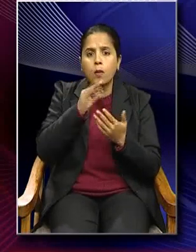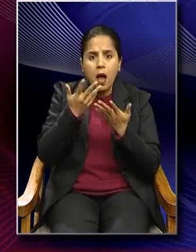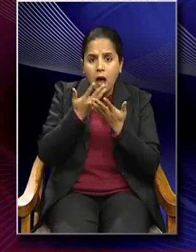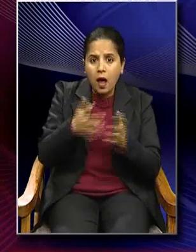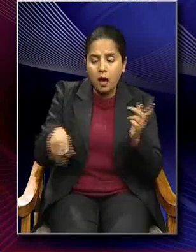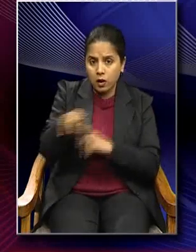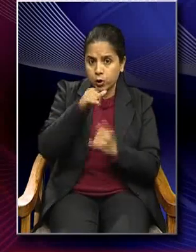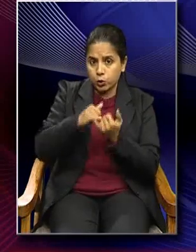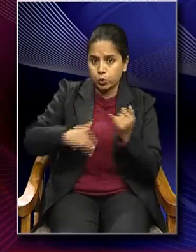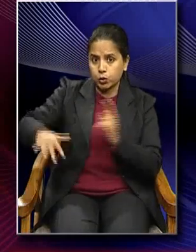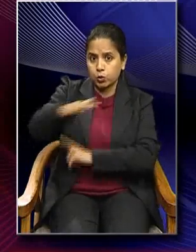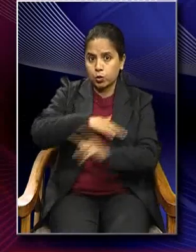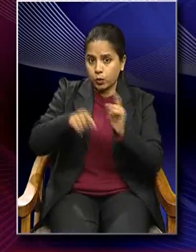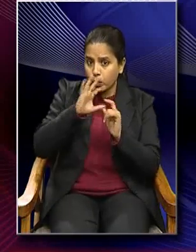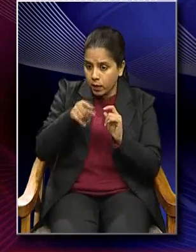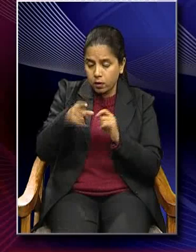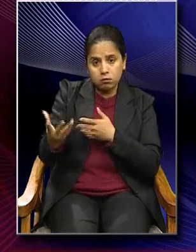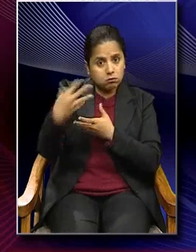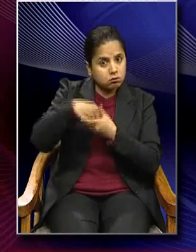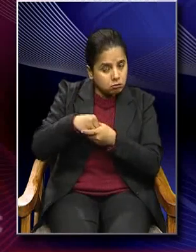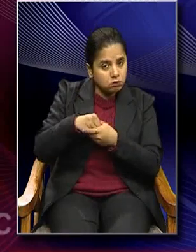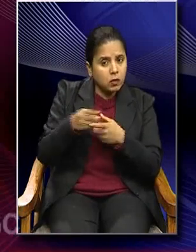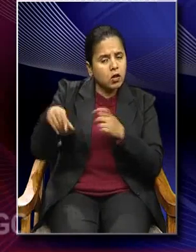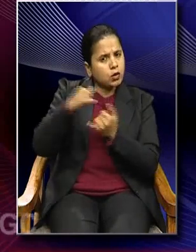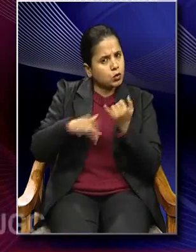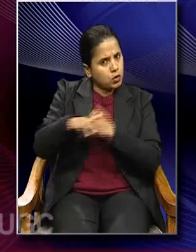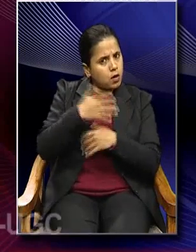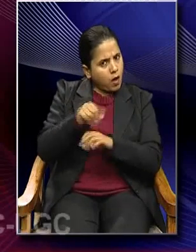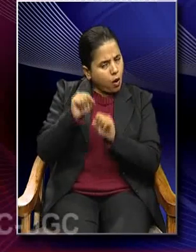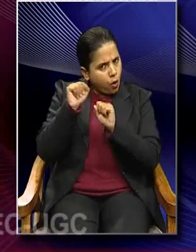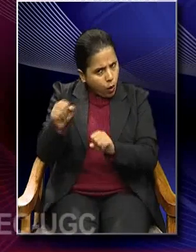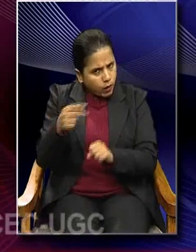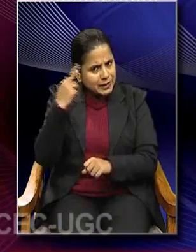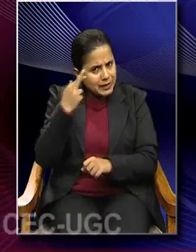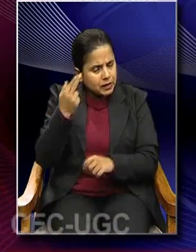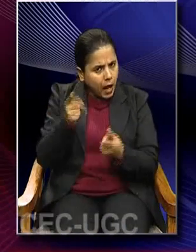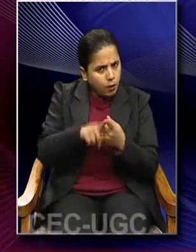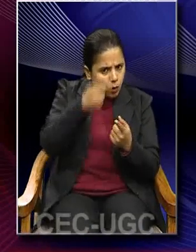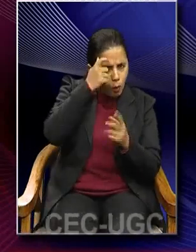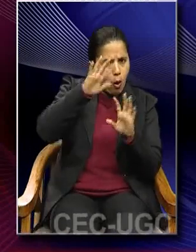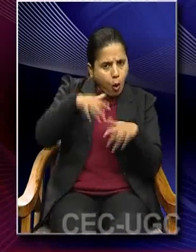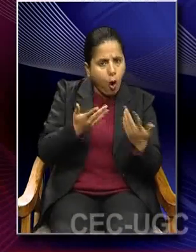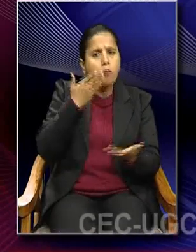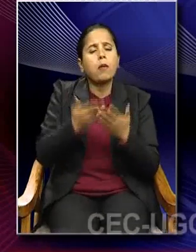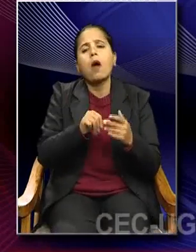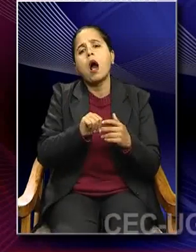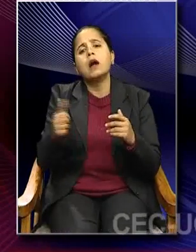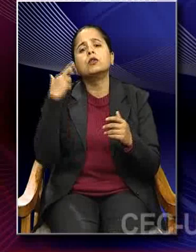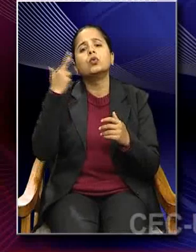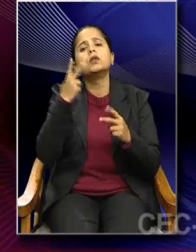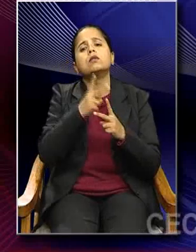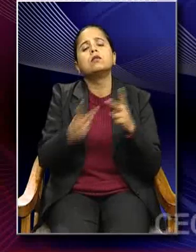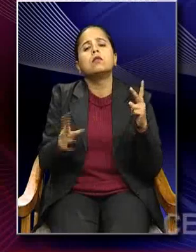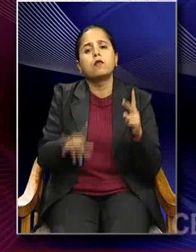the society contributed, or is it due to a multiple of factors and